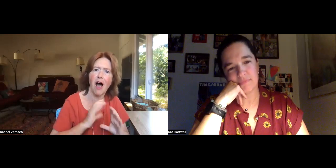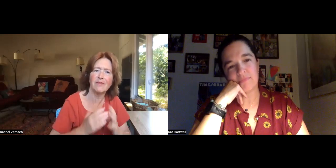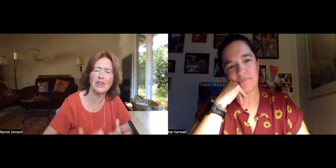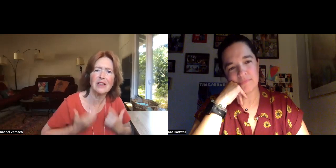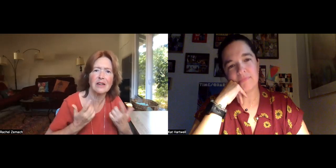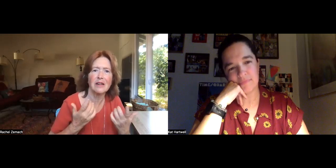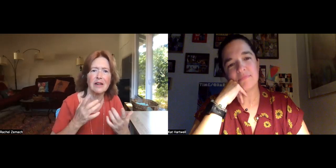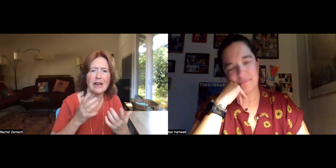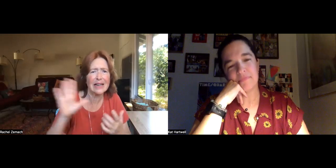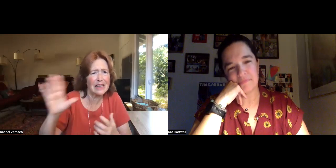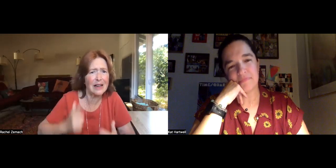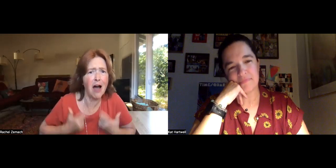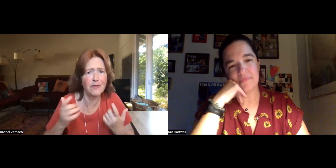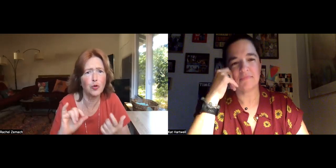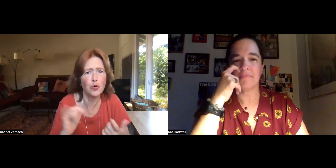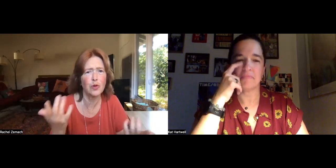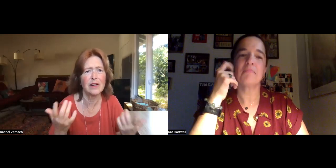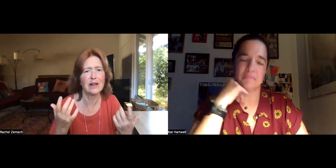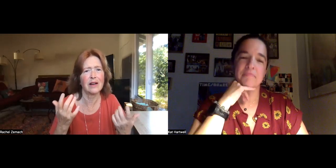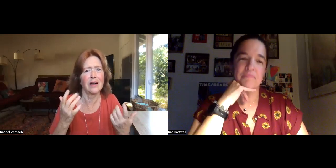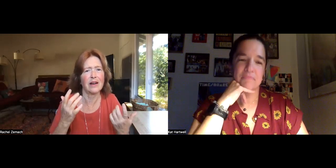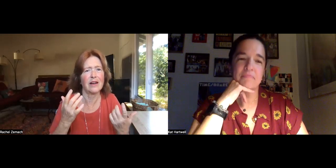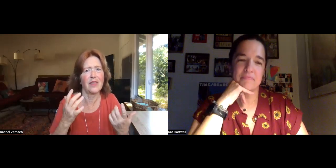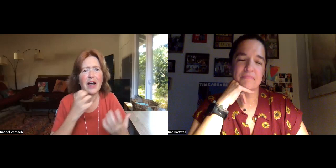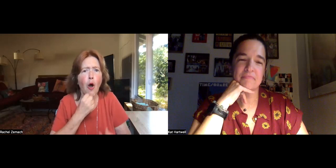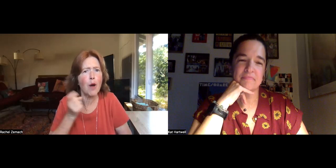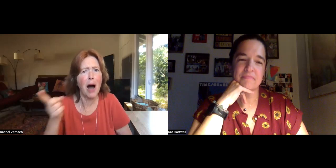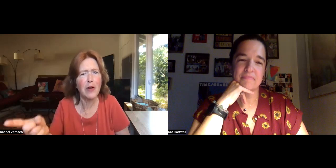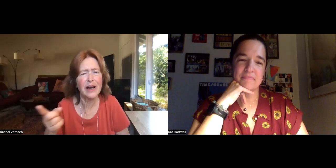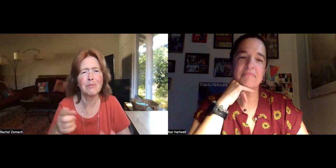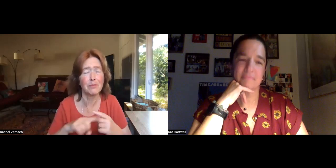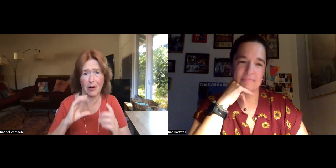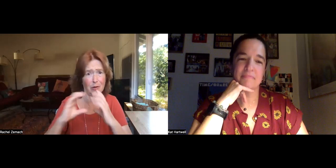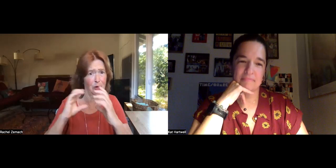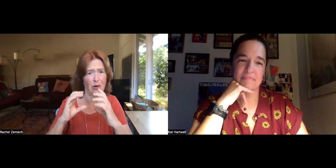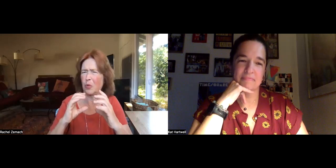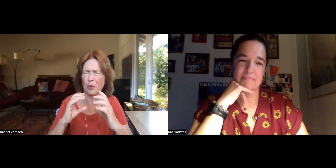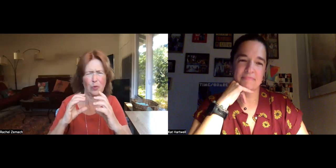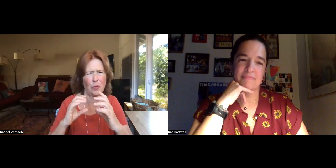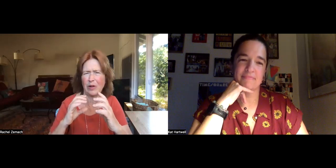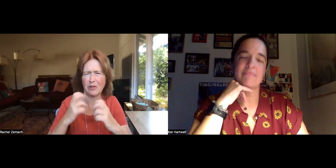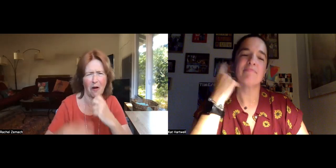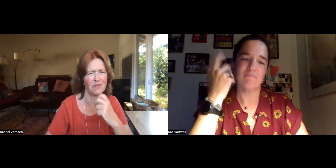life. His life too. They care about him, but community top